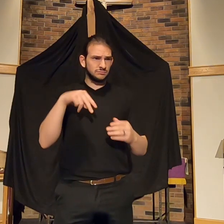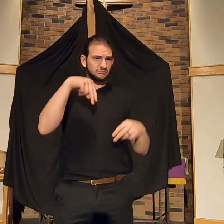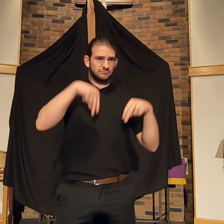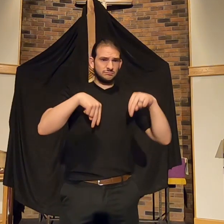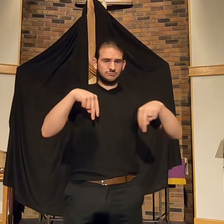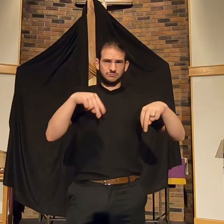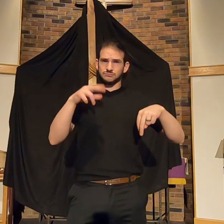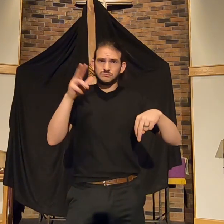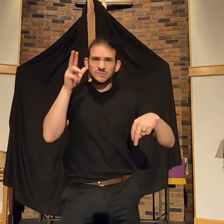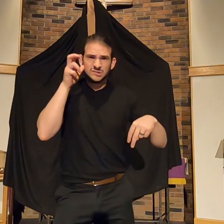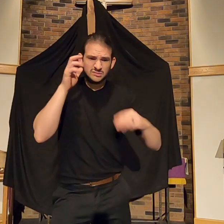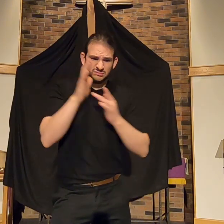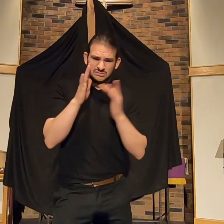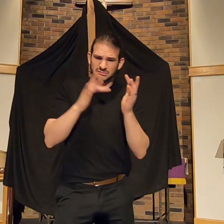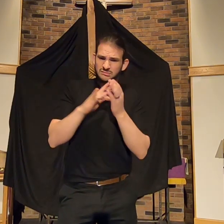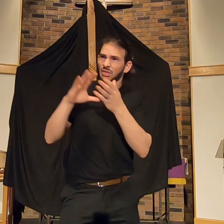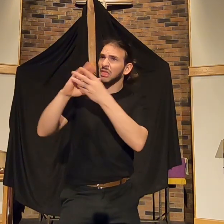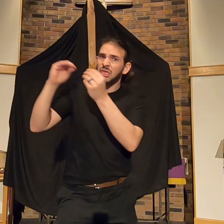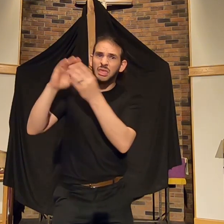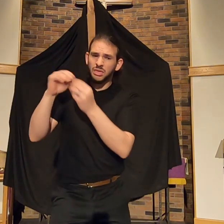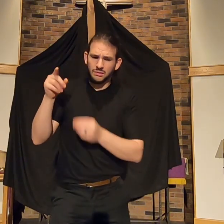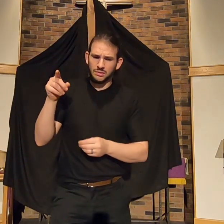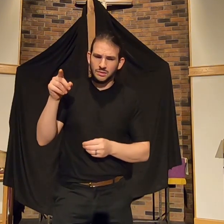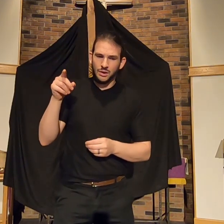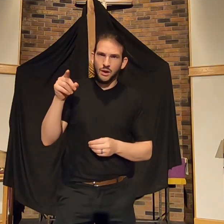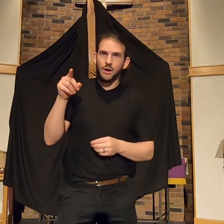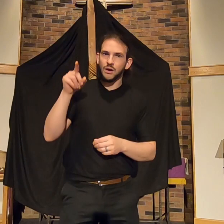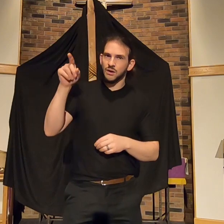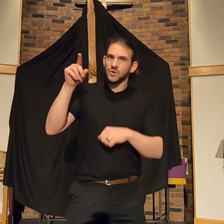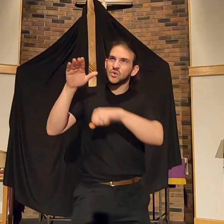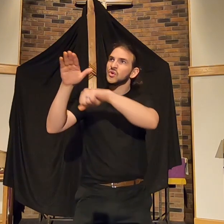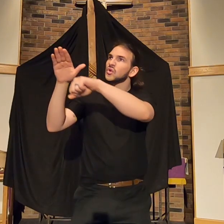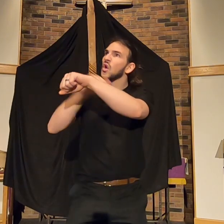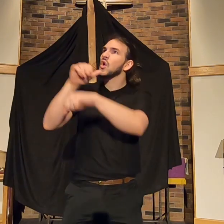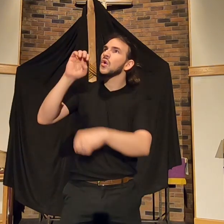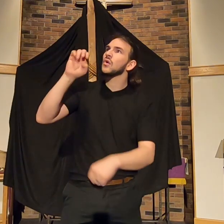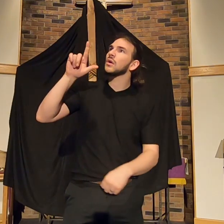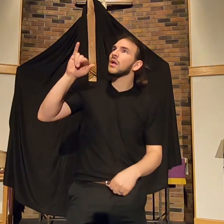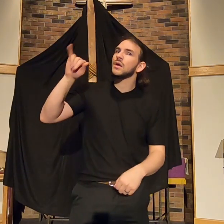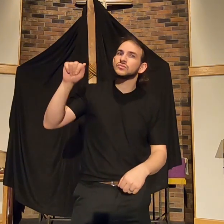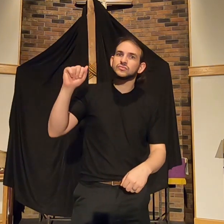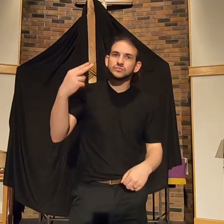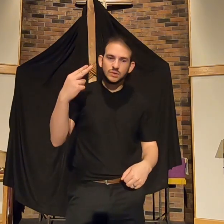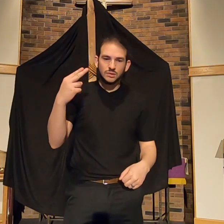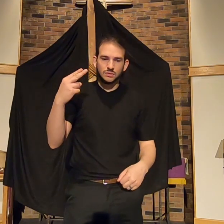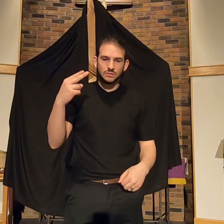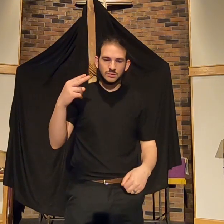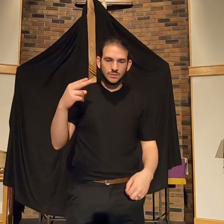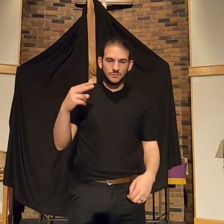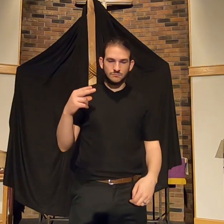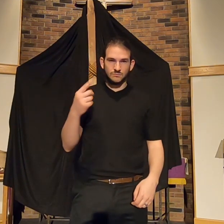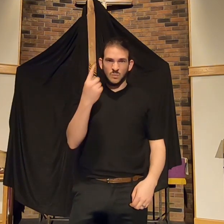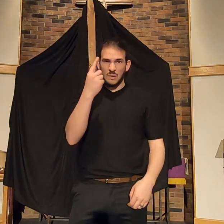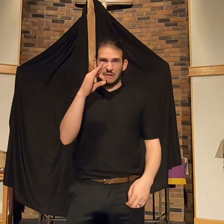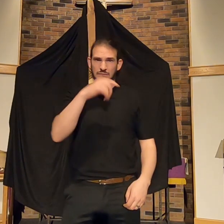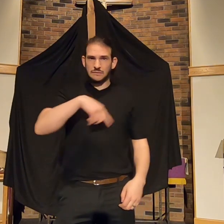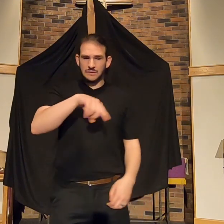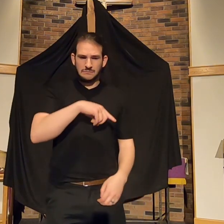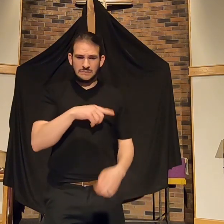Some of the people standing there heard Jesus and said, "He is calling for Elijah."